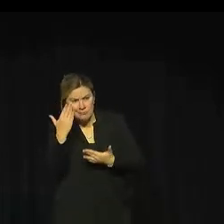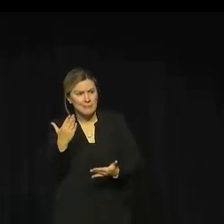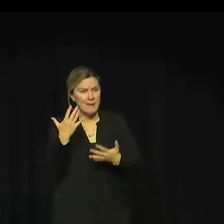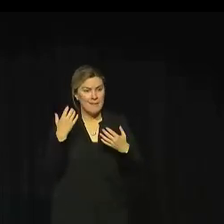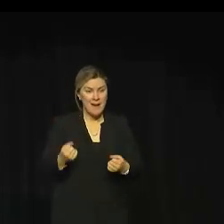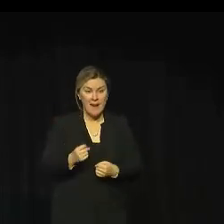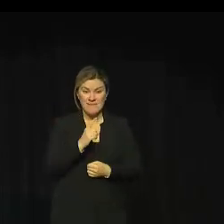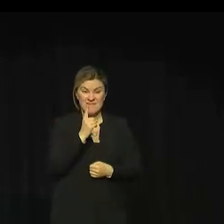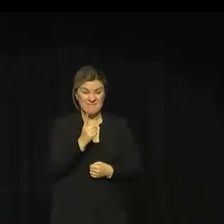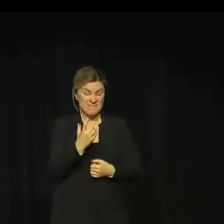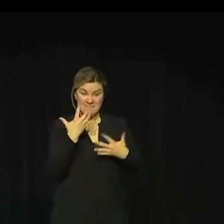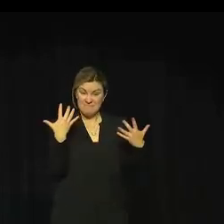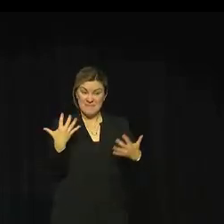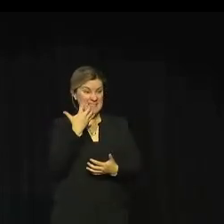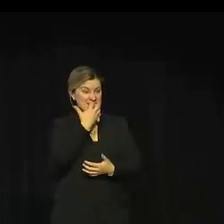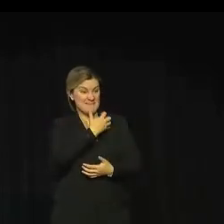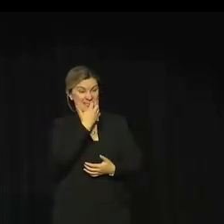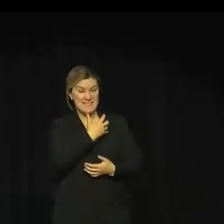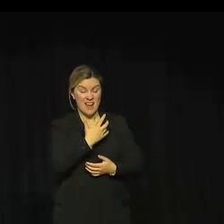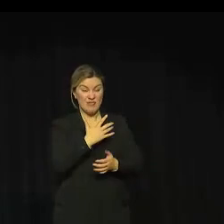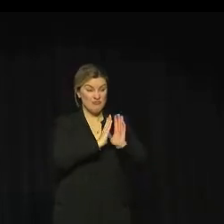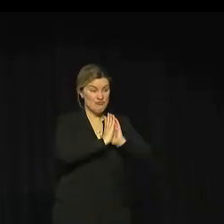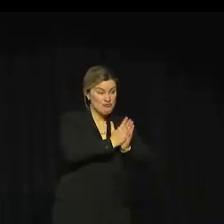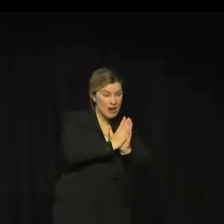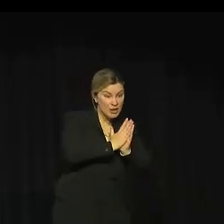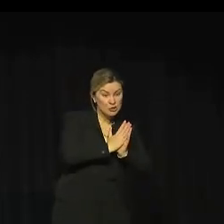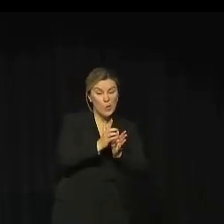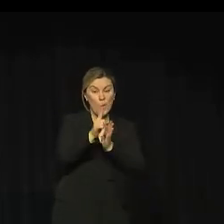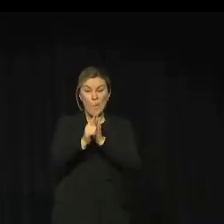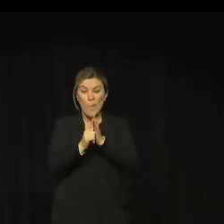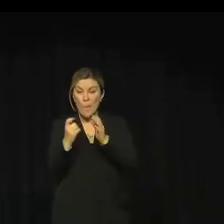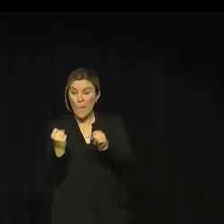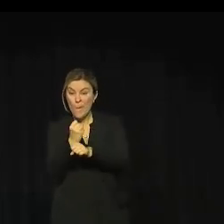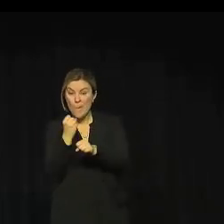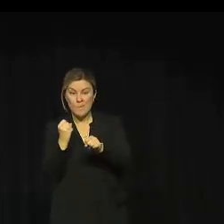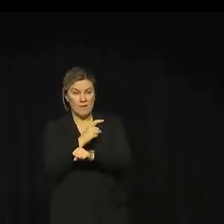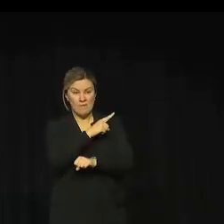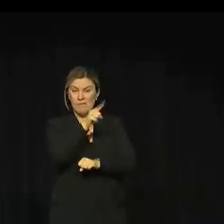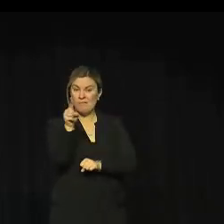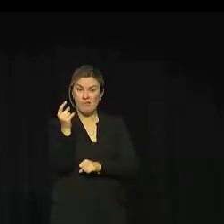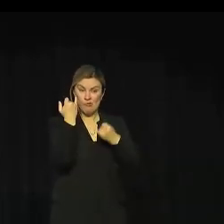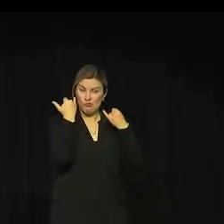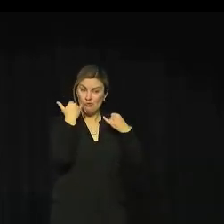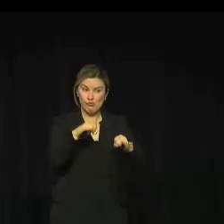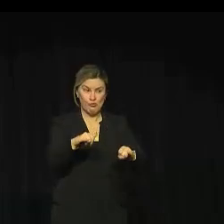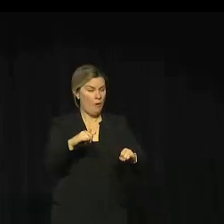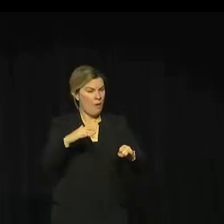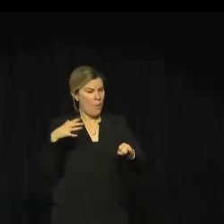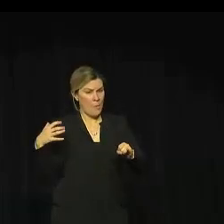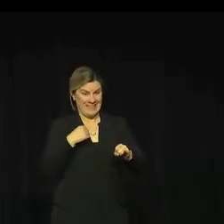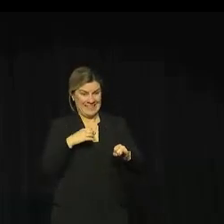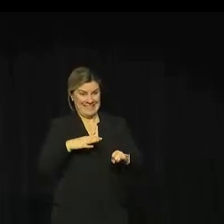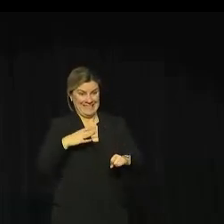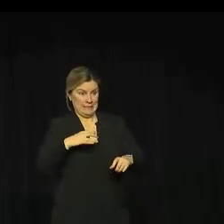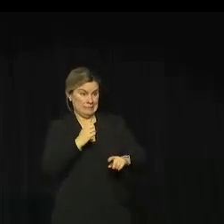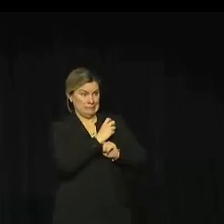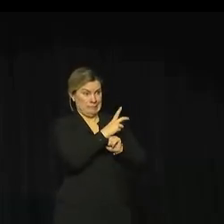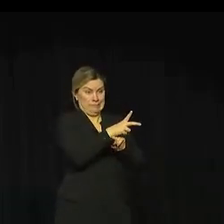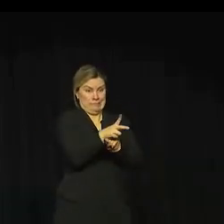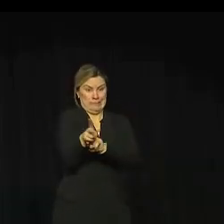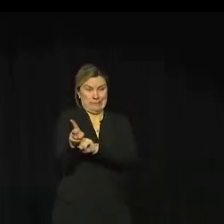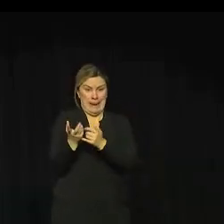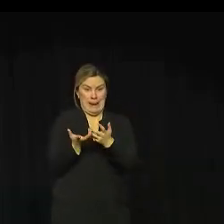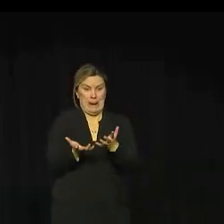also by lawmakers and by society, and we've got to overcome that mistake. And